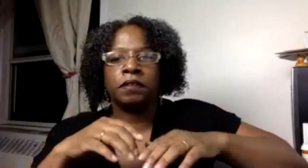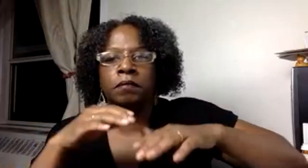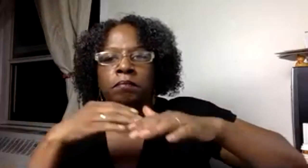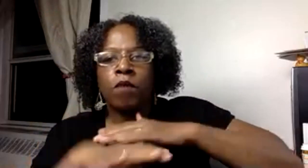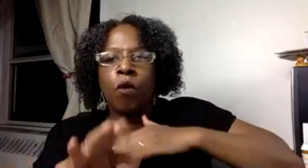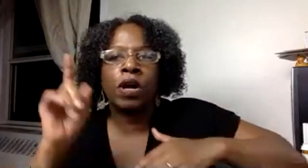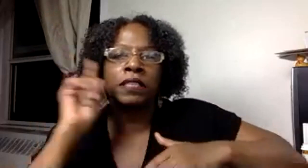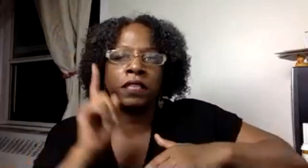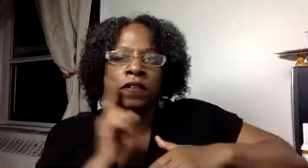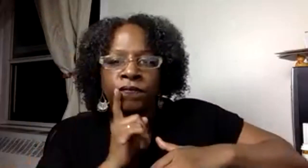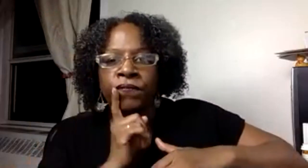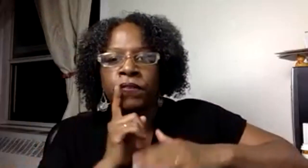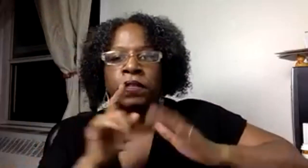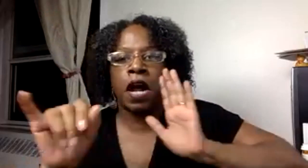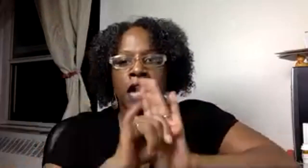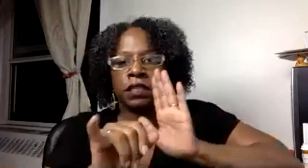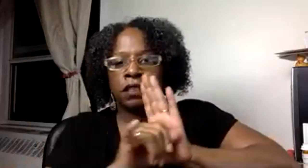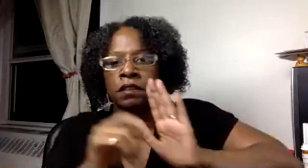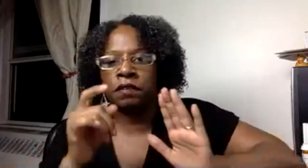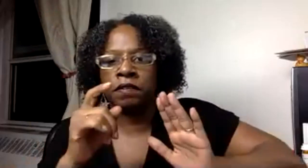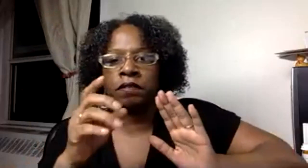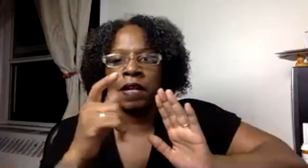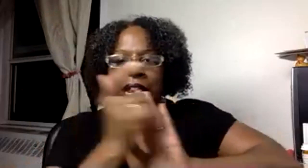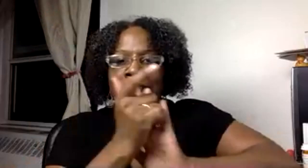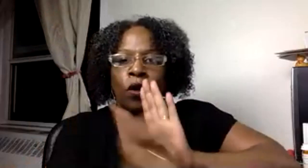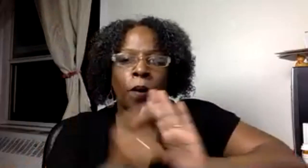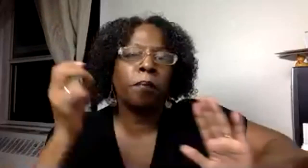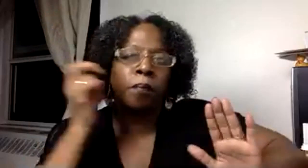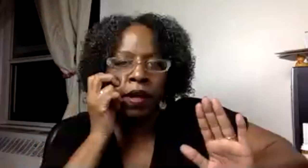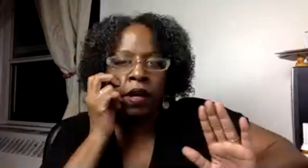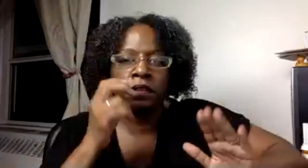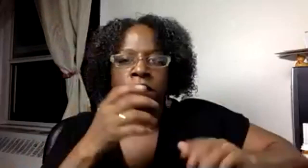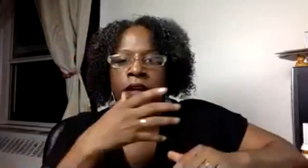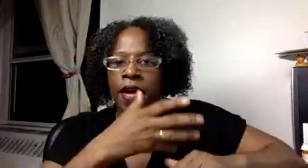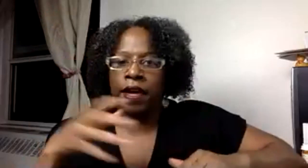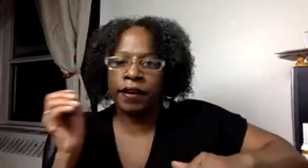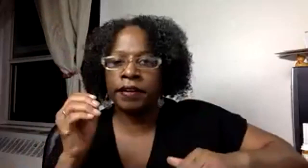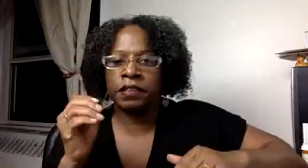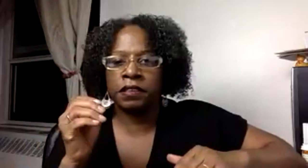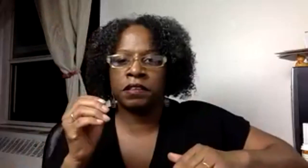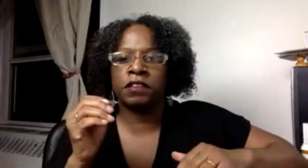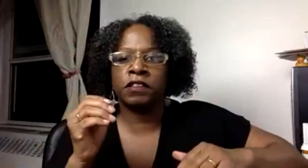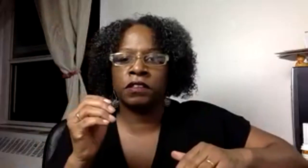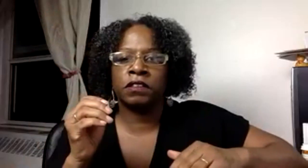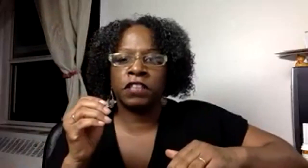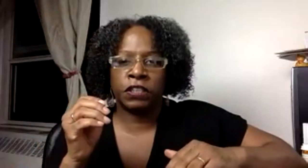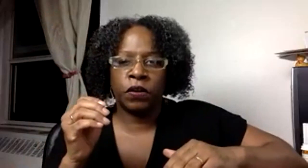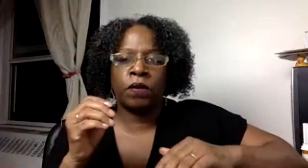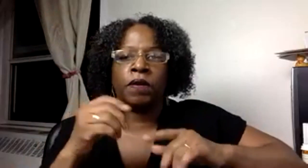blind. And for accessibility for a deafblind person is having that identity as a blind